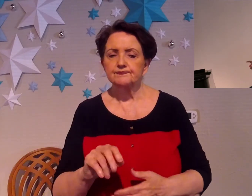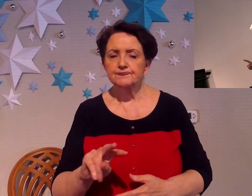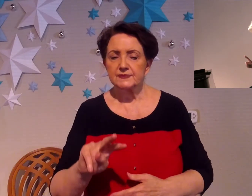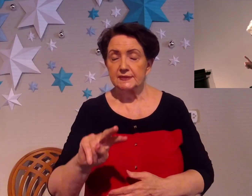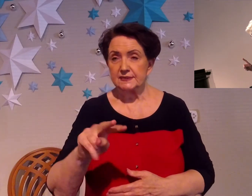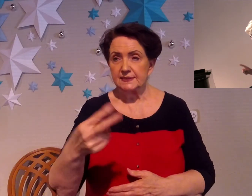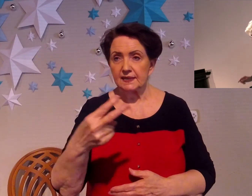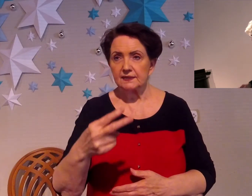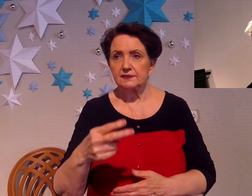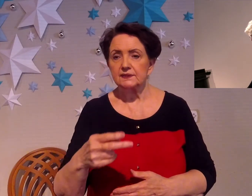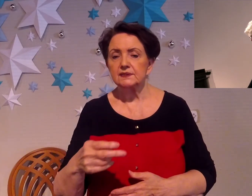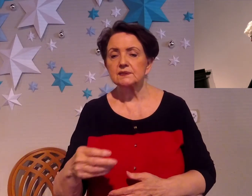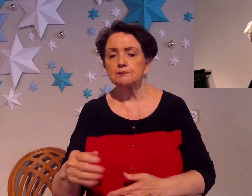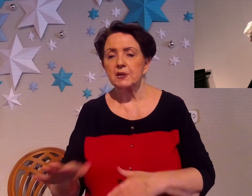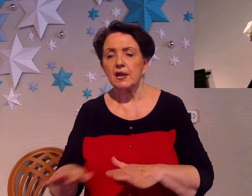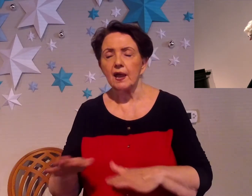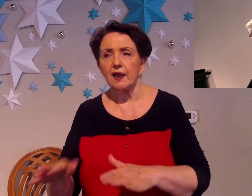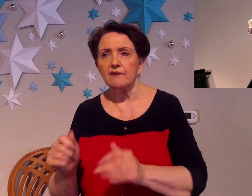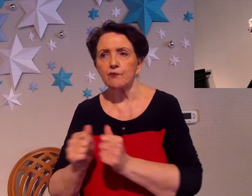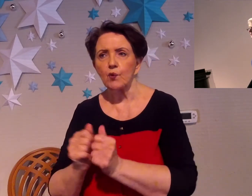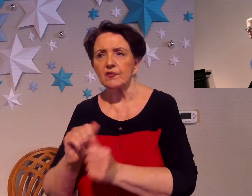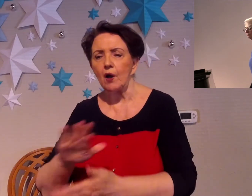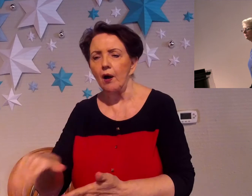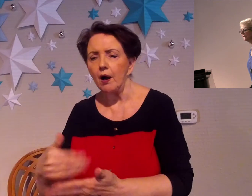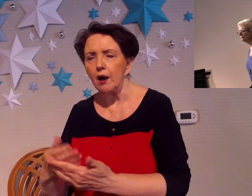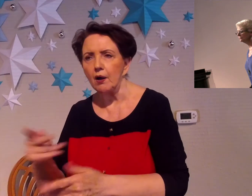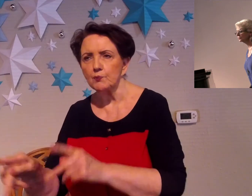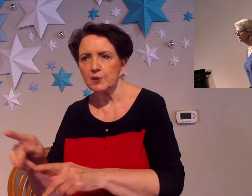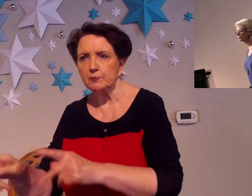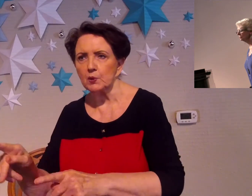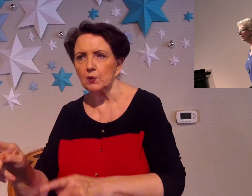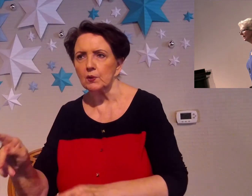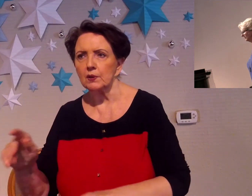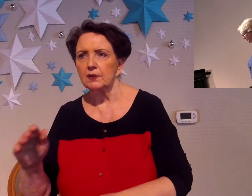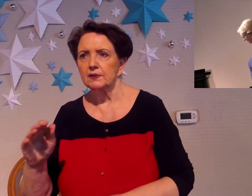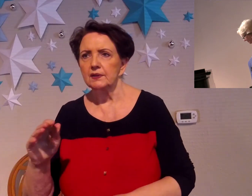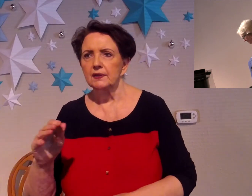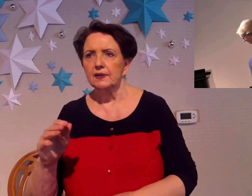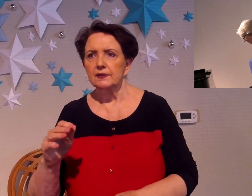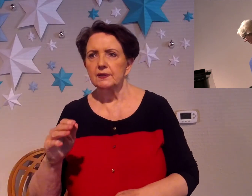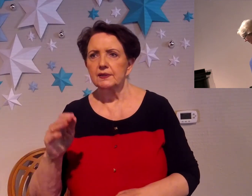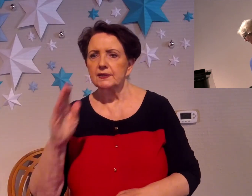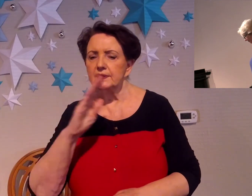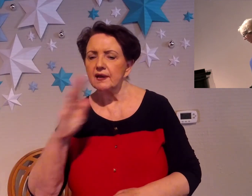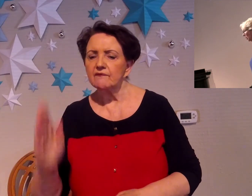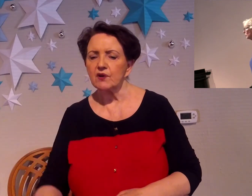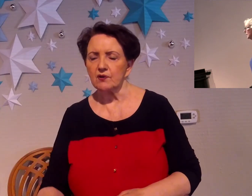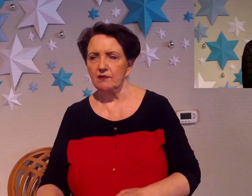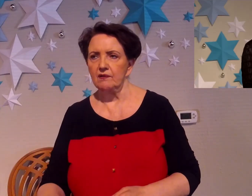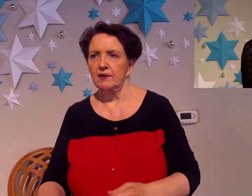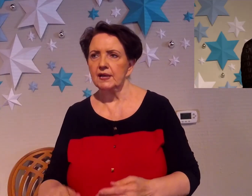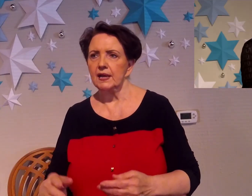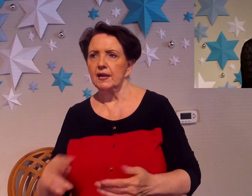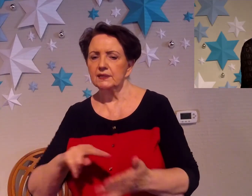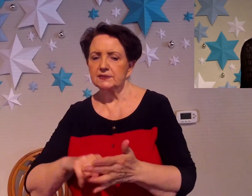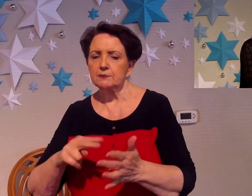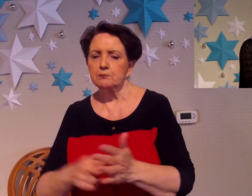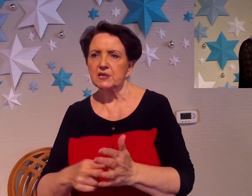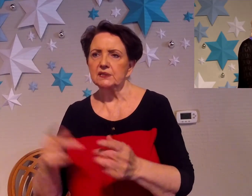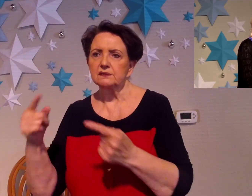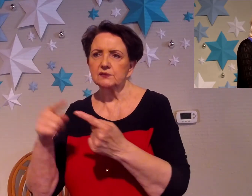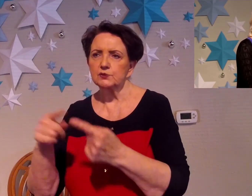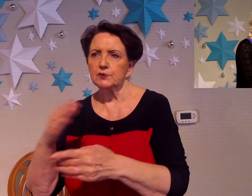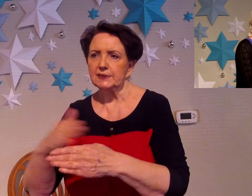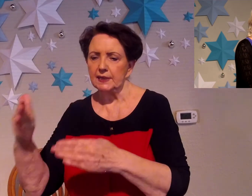is treat all people never as a means to an end, but always as an end